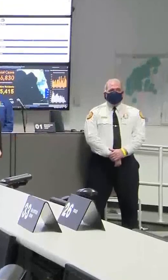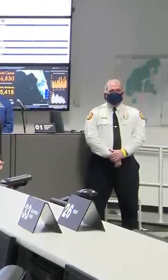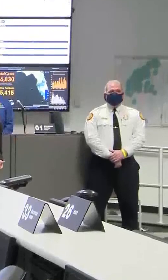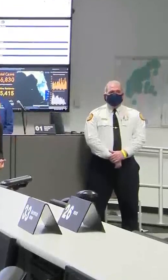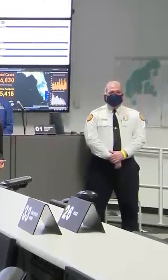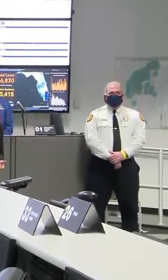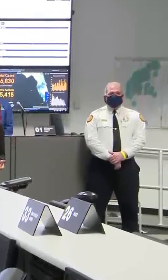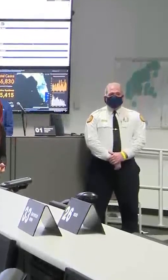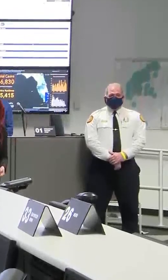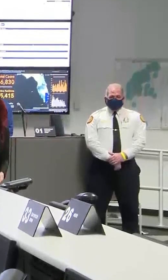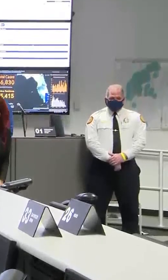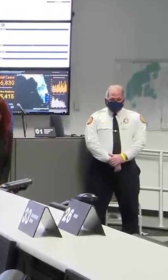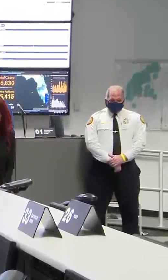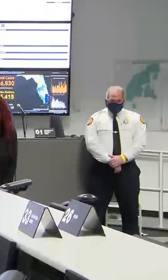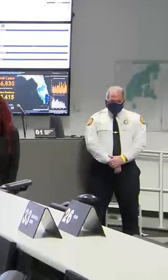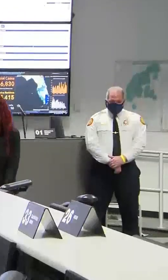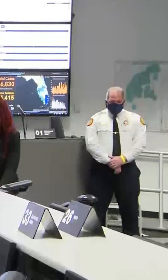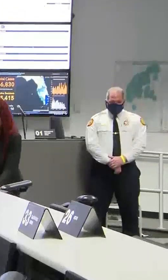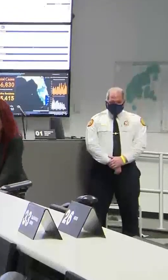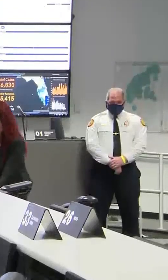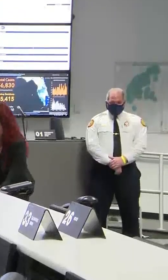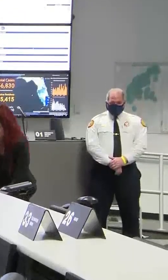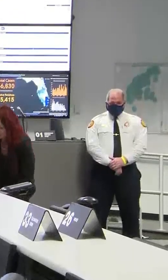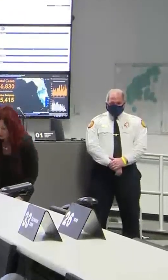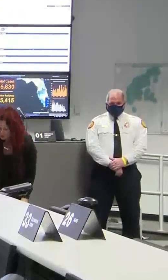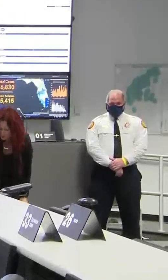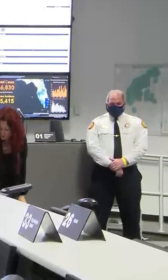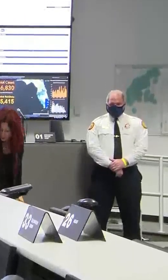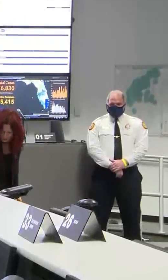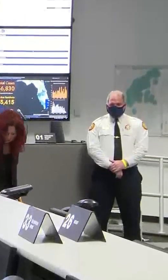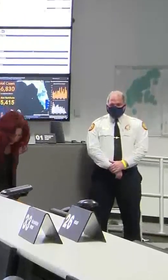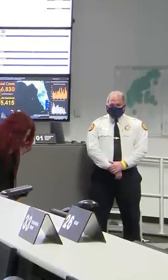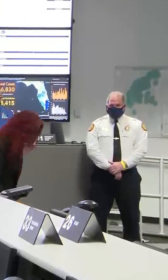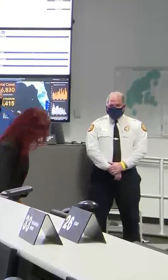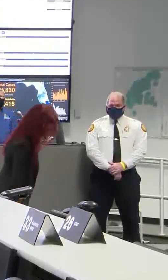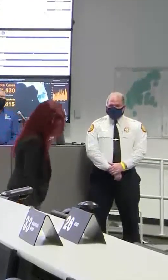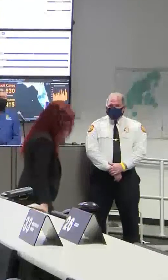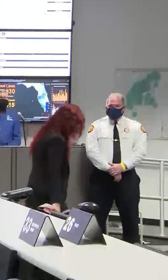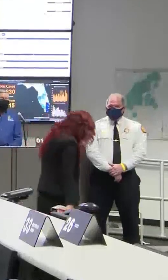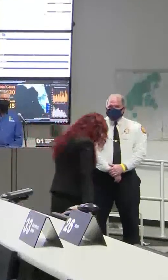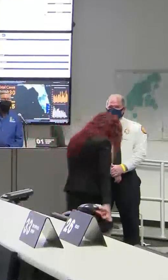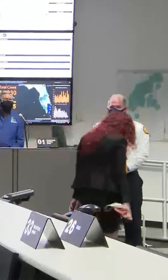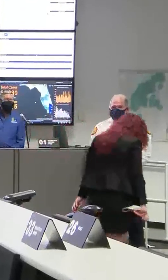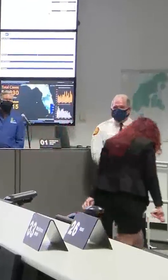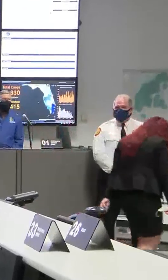Okay, vamos español. Gracias a todos aquí por mantener la distancia social